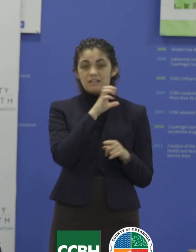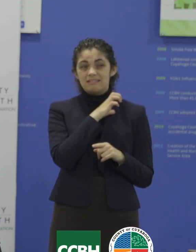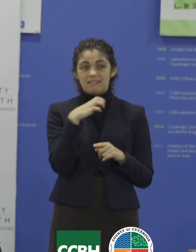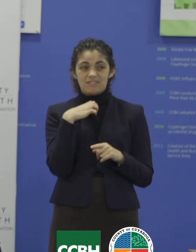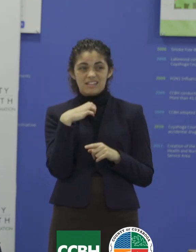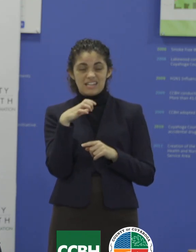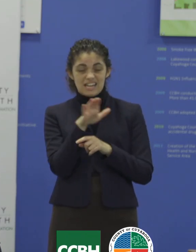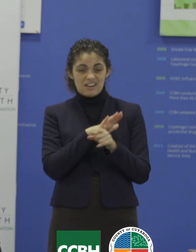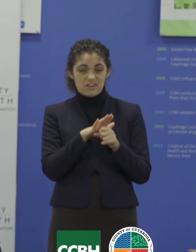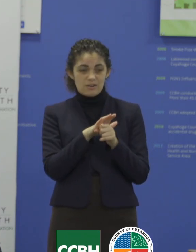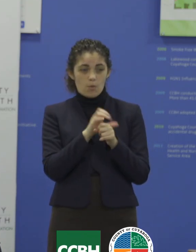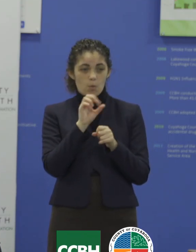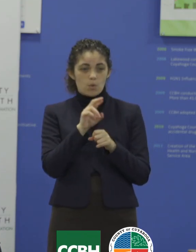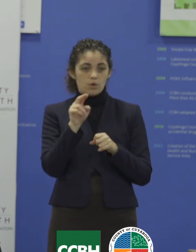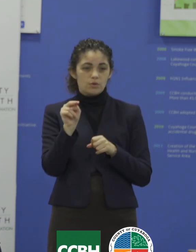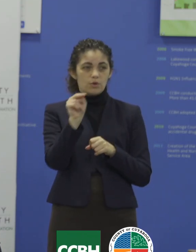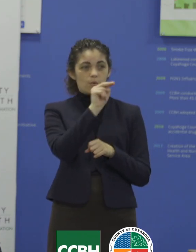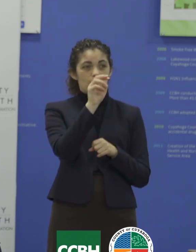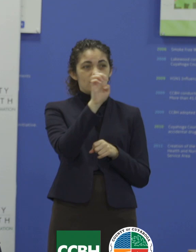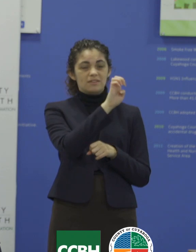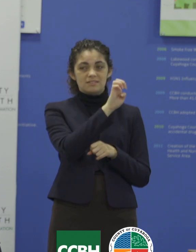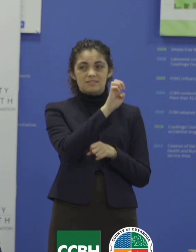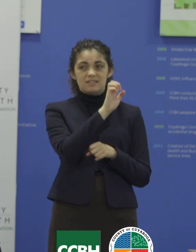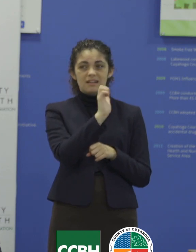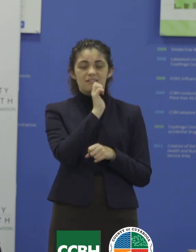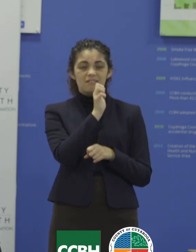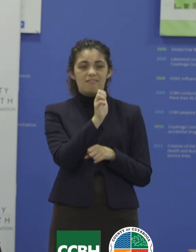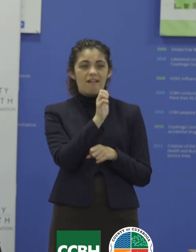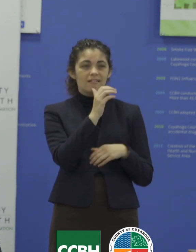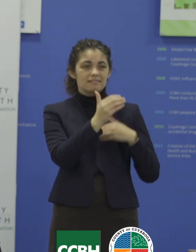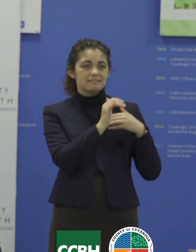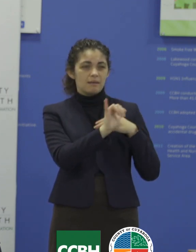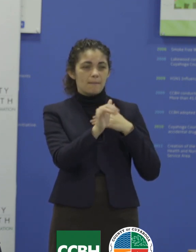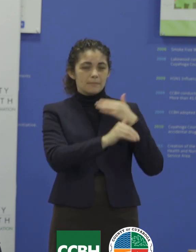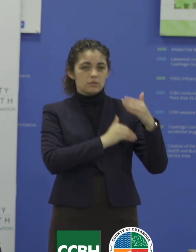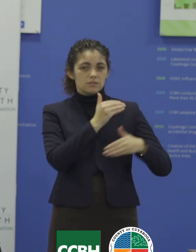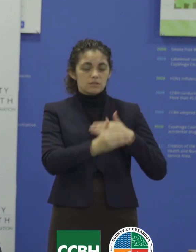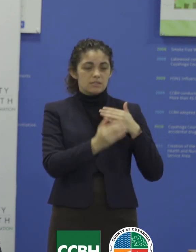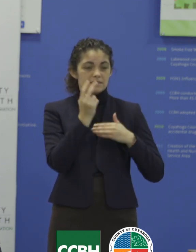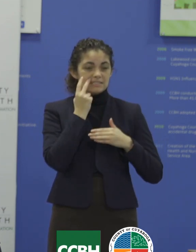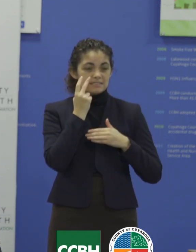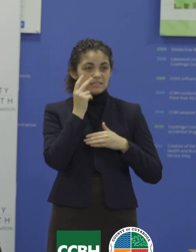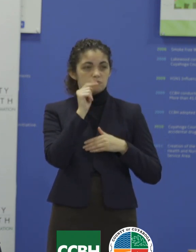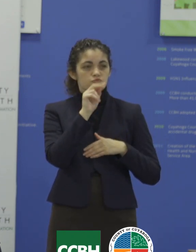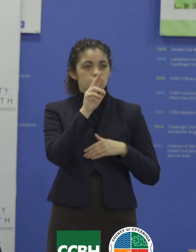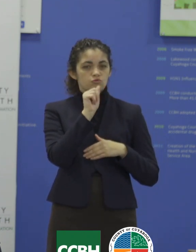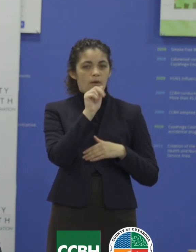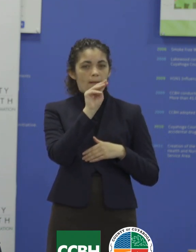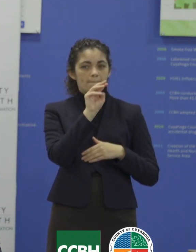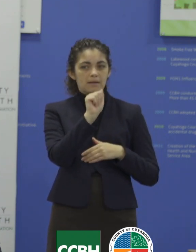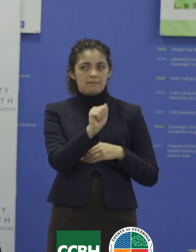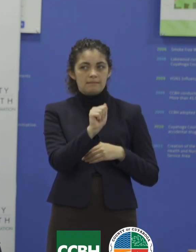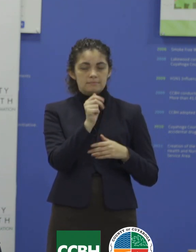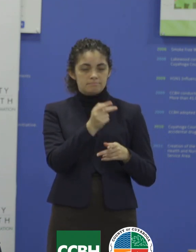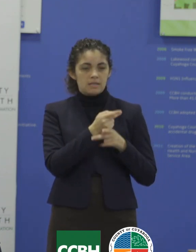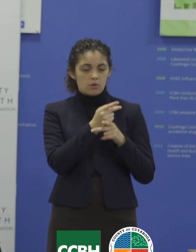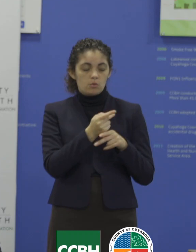the Northern Ohio Trauma System, or NOTS process, where they actually look at trauma care. I